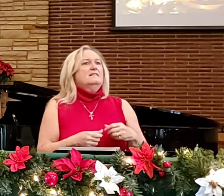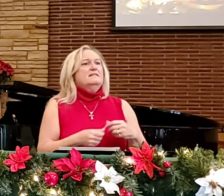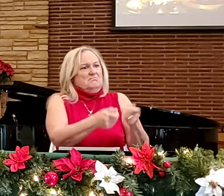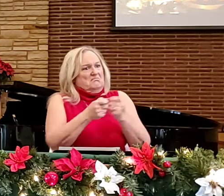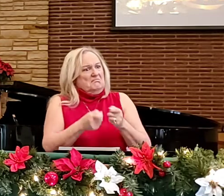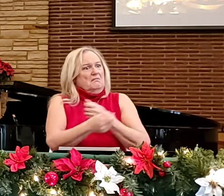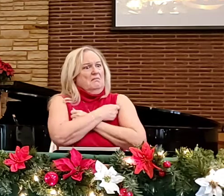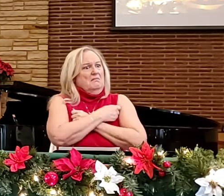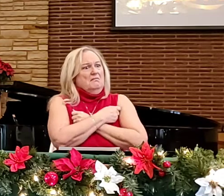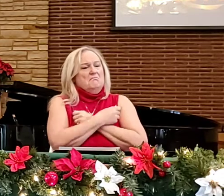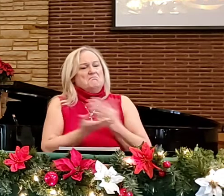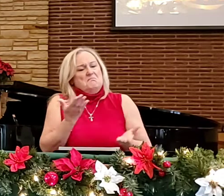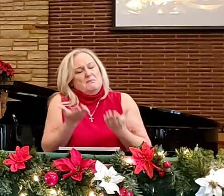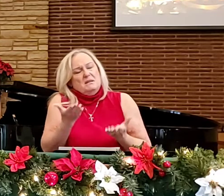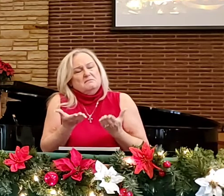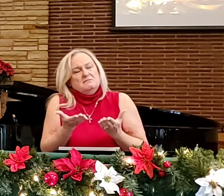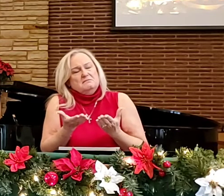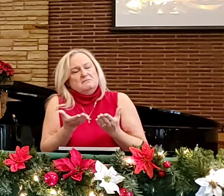Maybe.